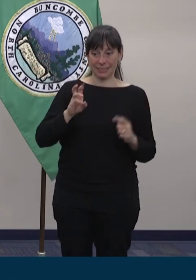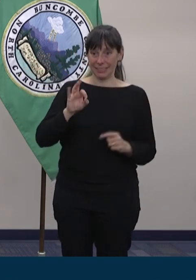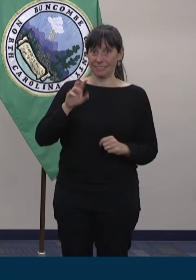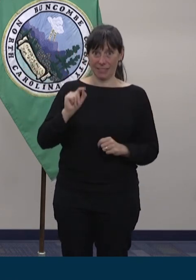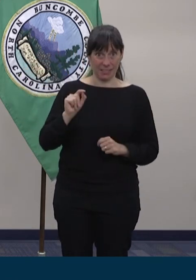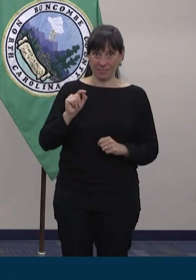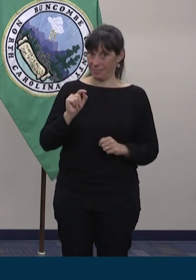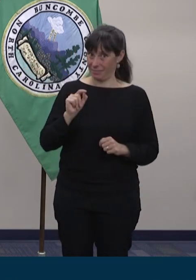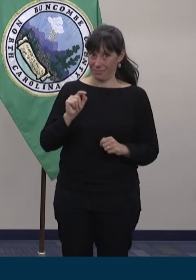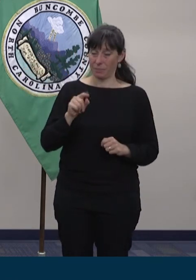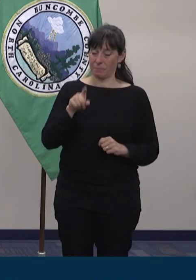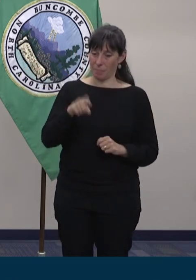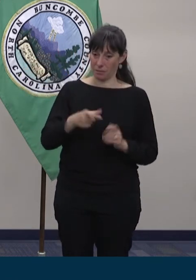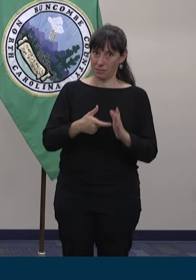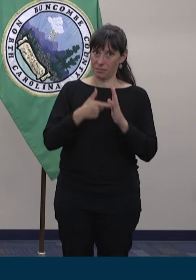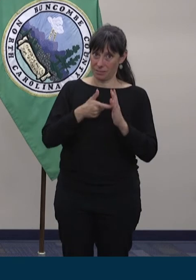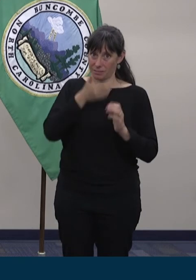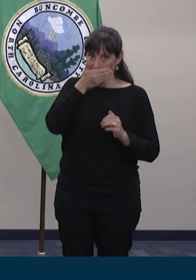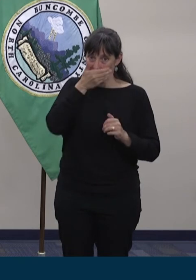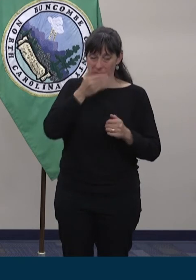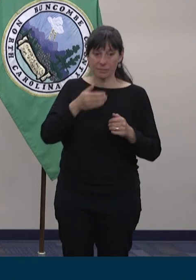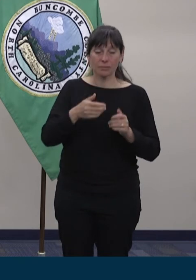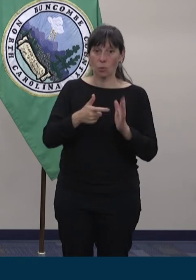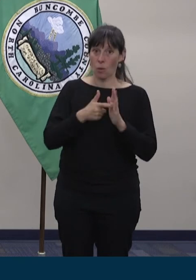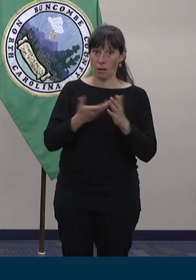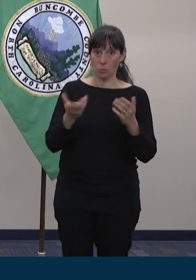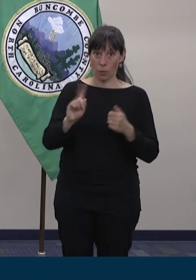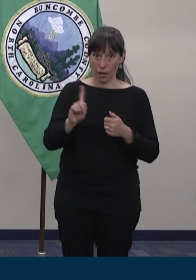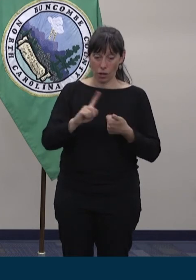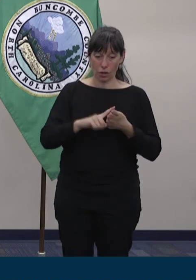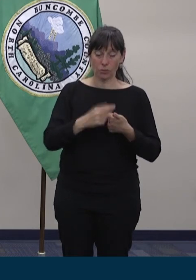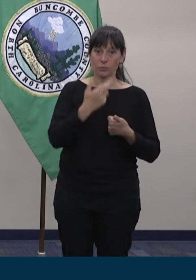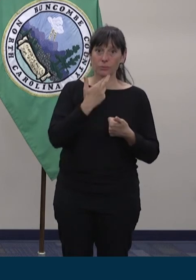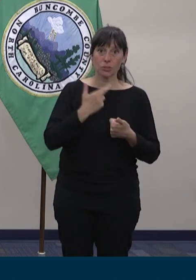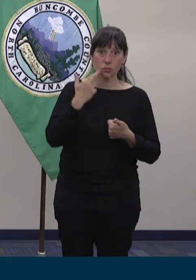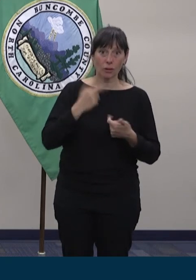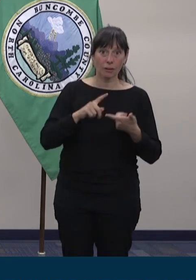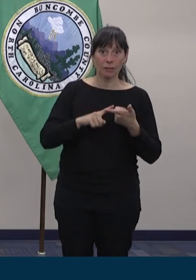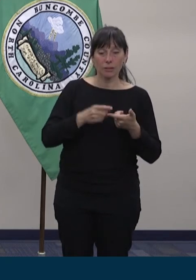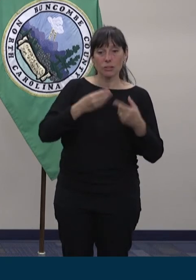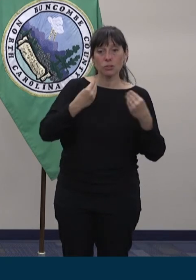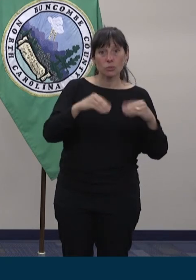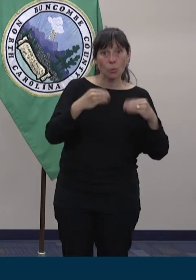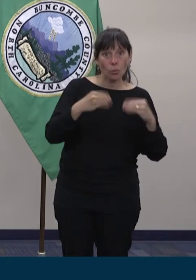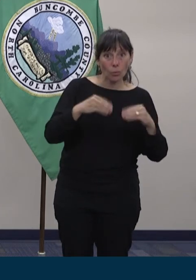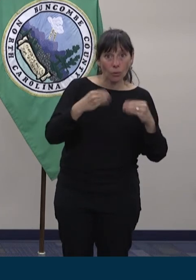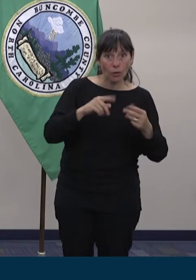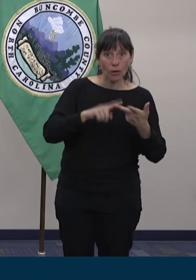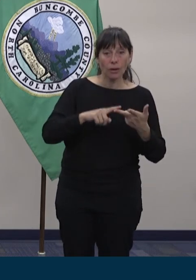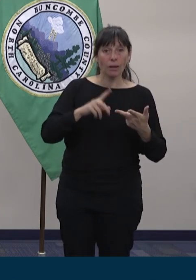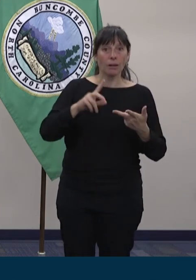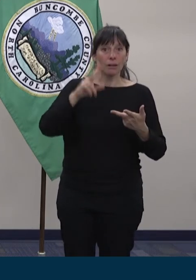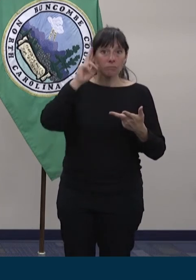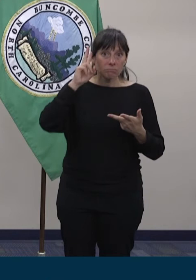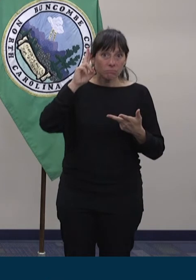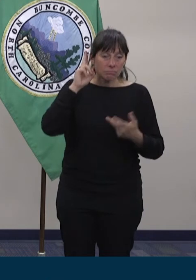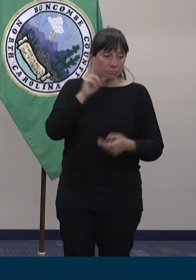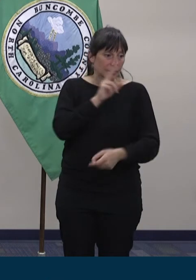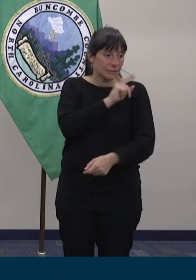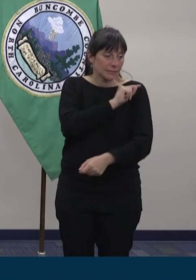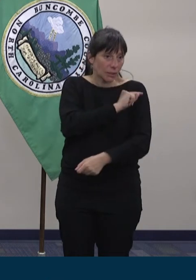to retail business, restaurants, personal care, grooming, and tattoo